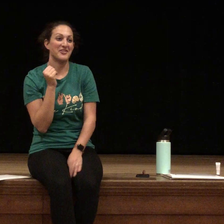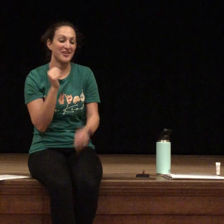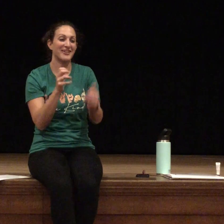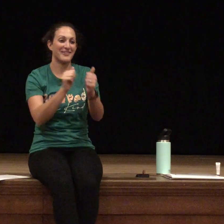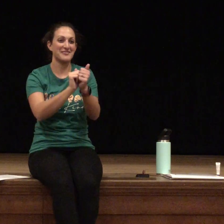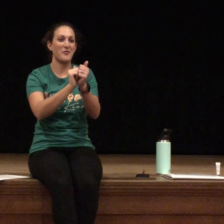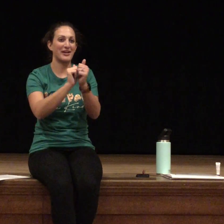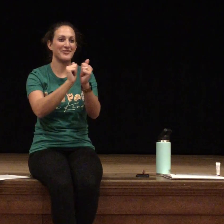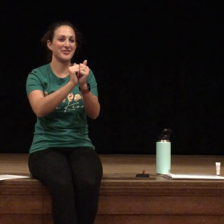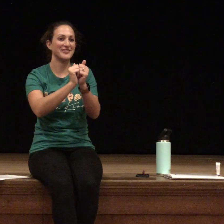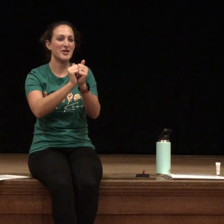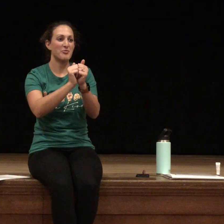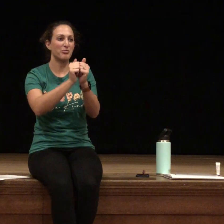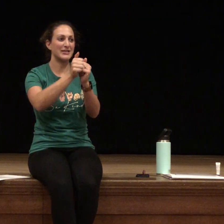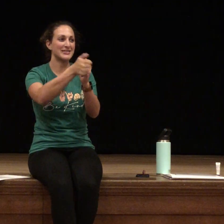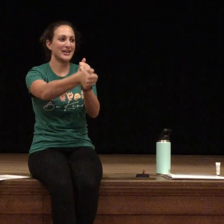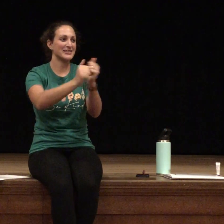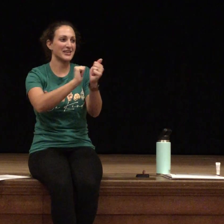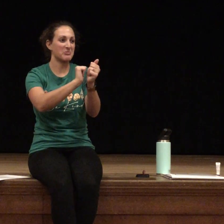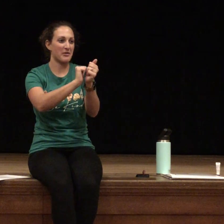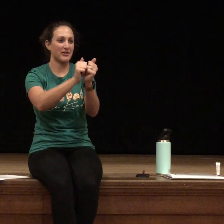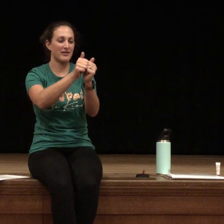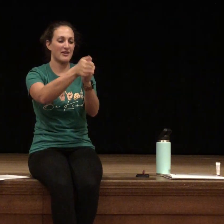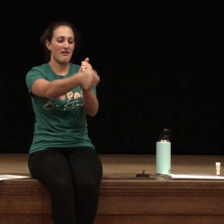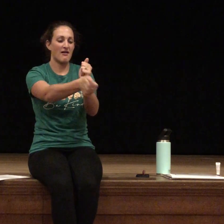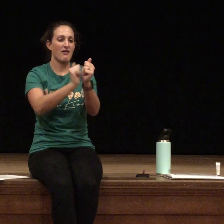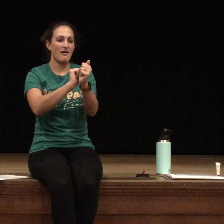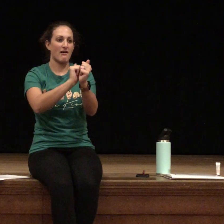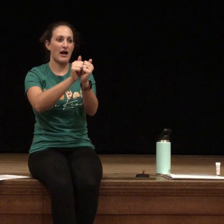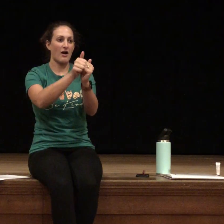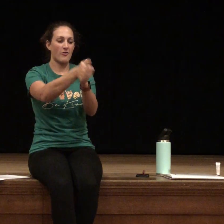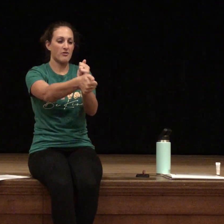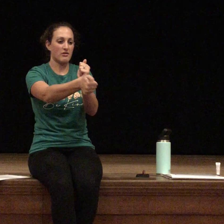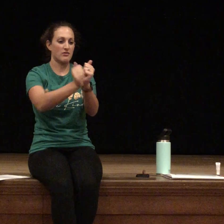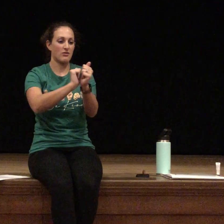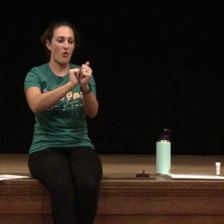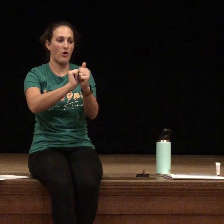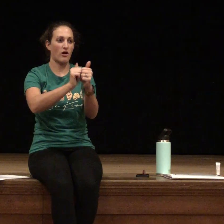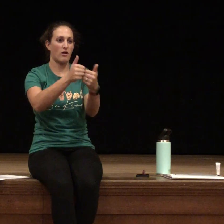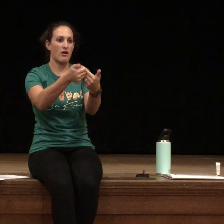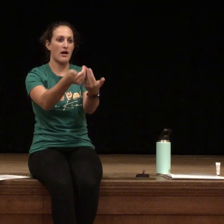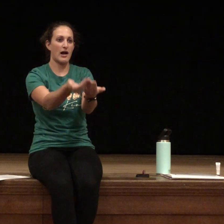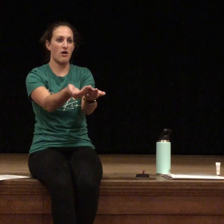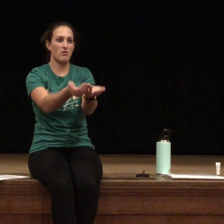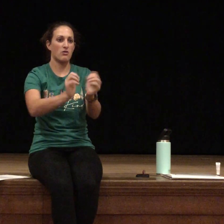Good. Want to give your brains a second to think about it. How or how.